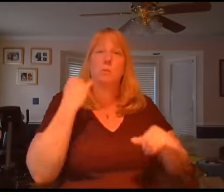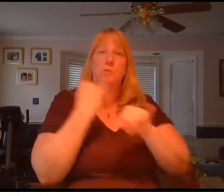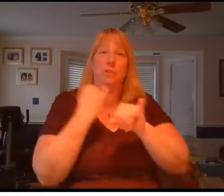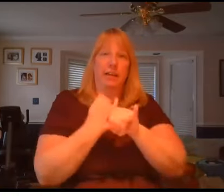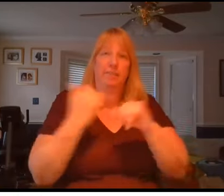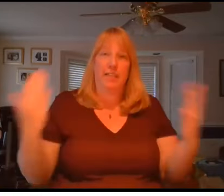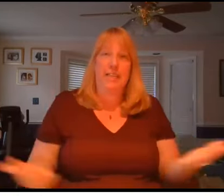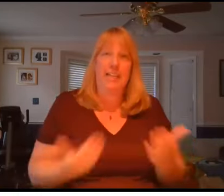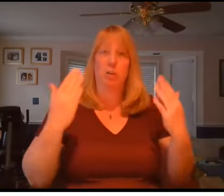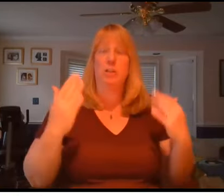1910s,